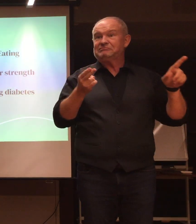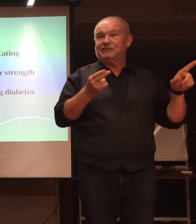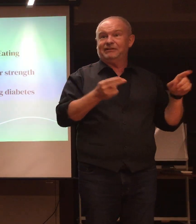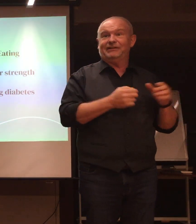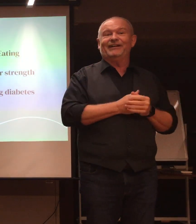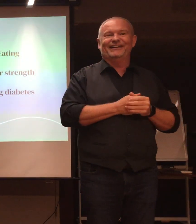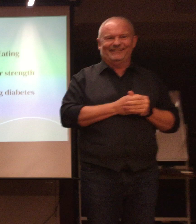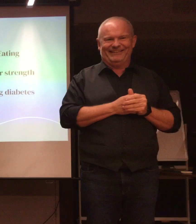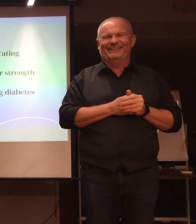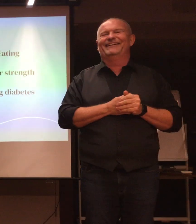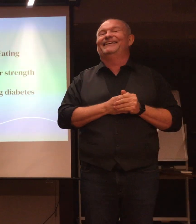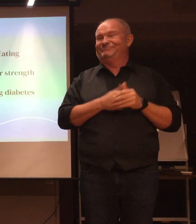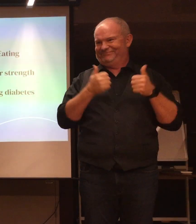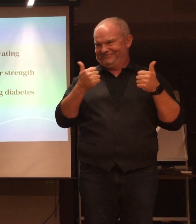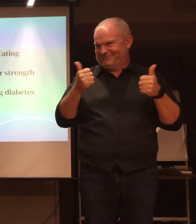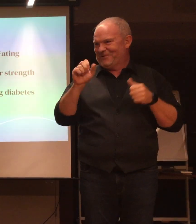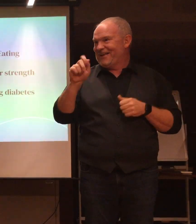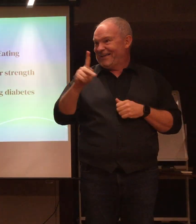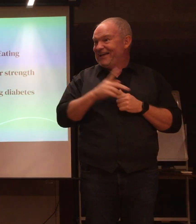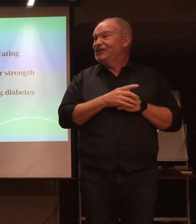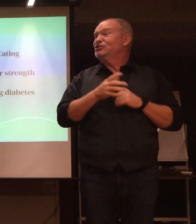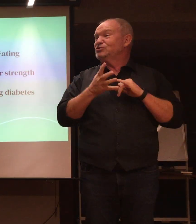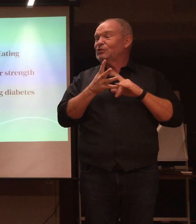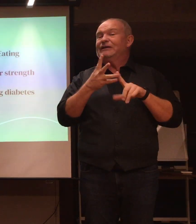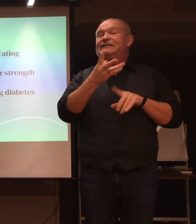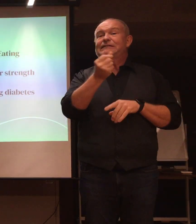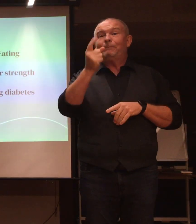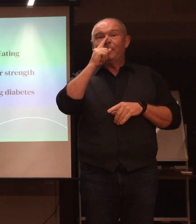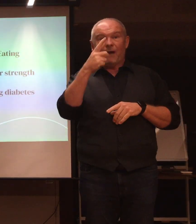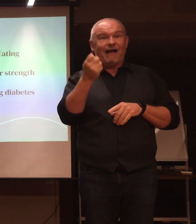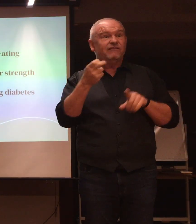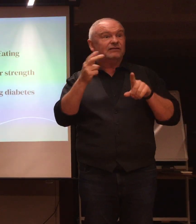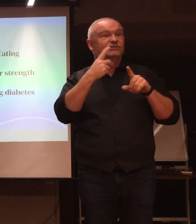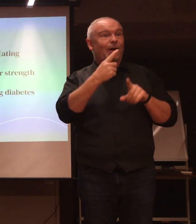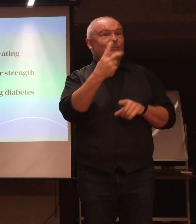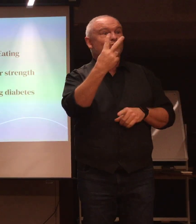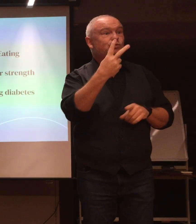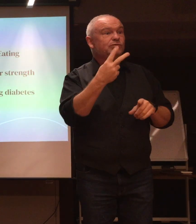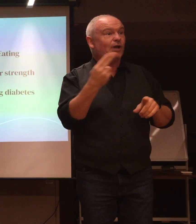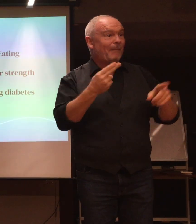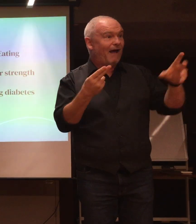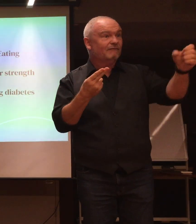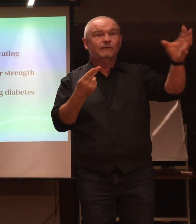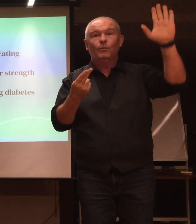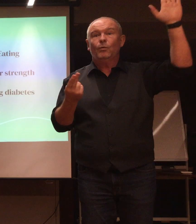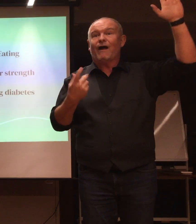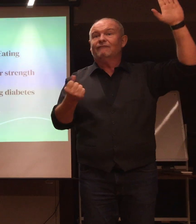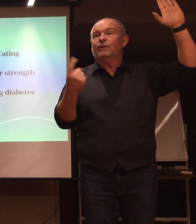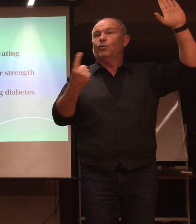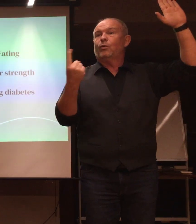And yeah, so some people, does anyone here have type 2 diabetes?